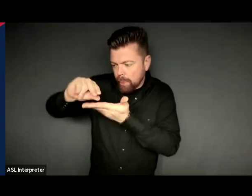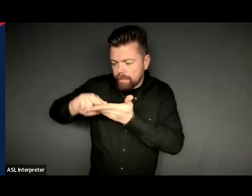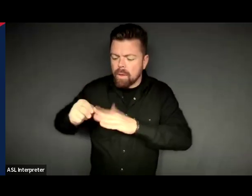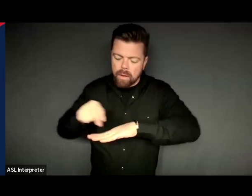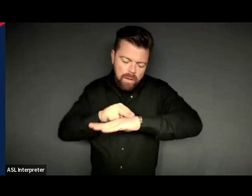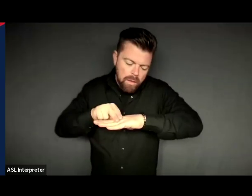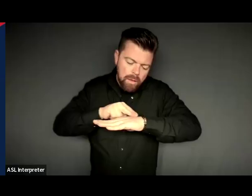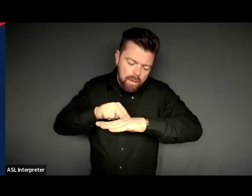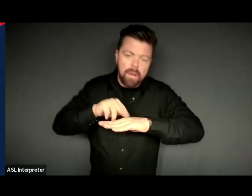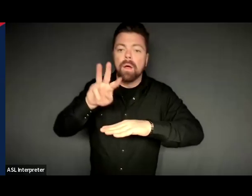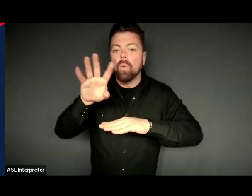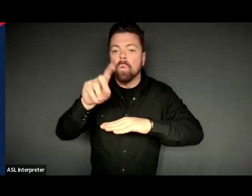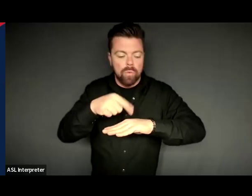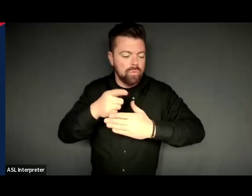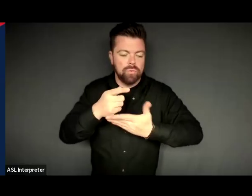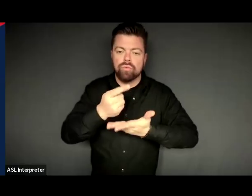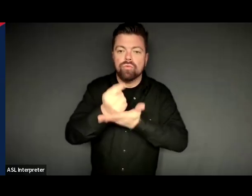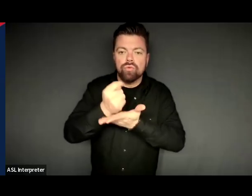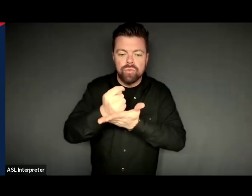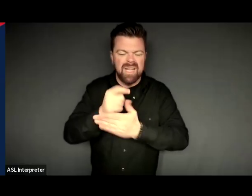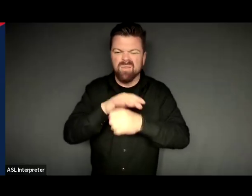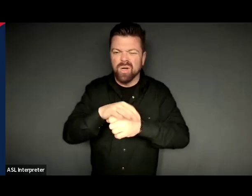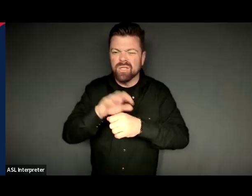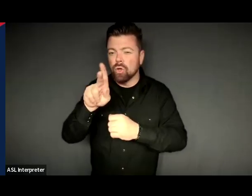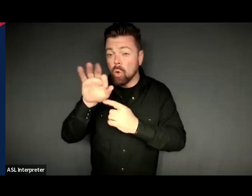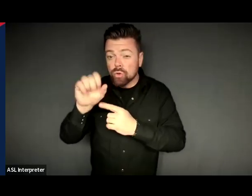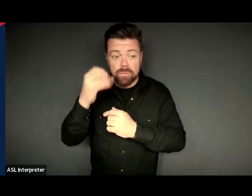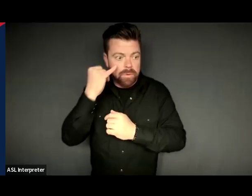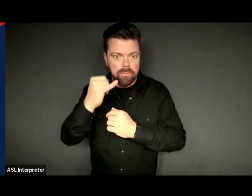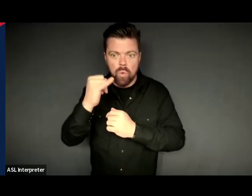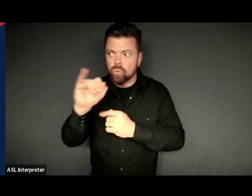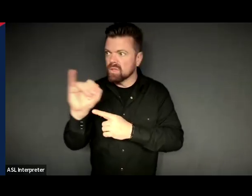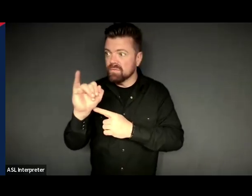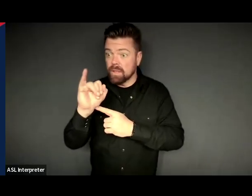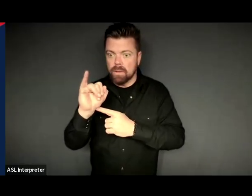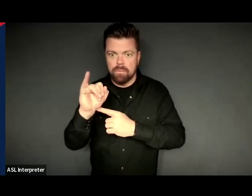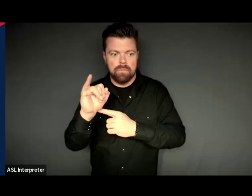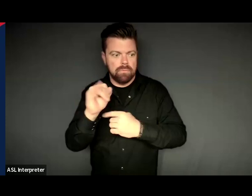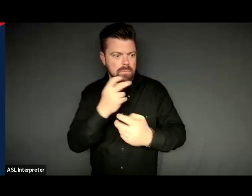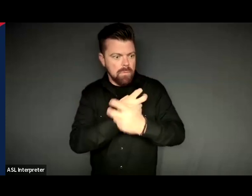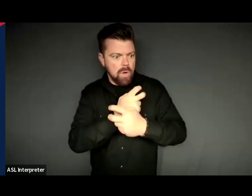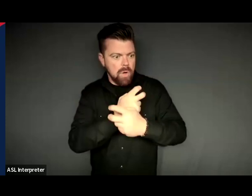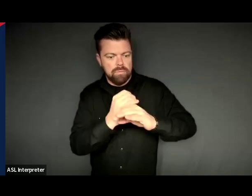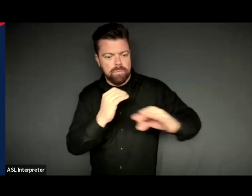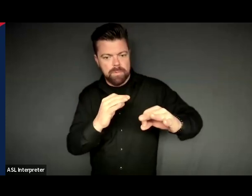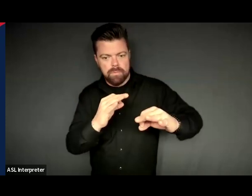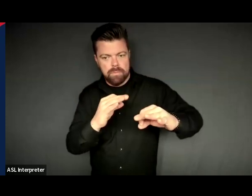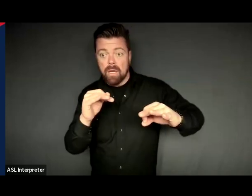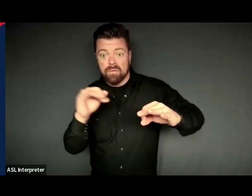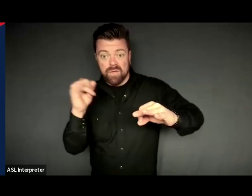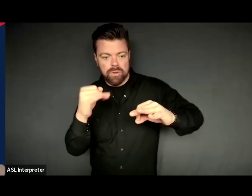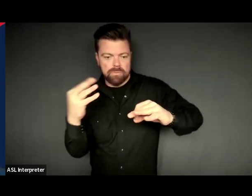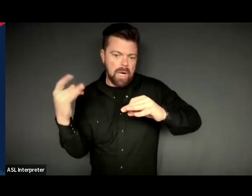wound and treat those pressure ulcers. Because if it gets infected, it can travel to the bone. And then once it's in the